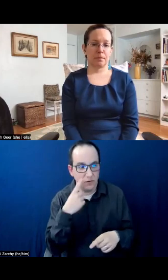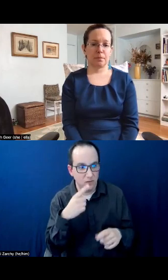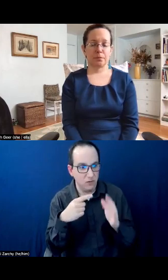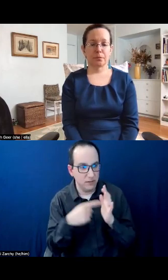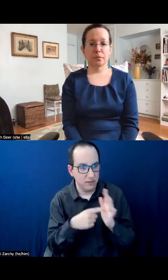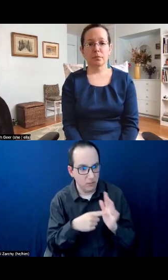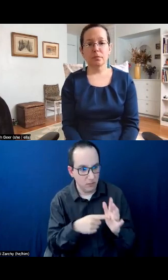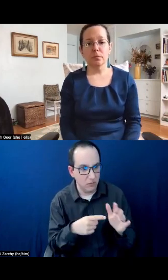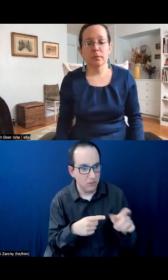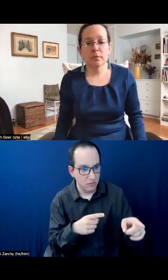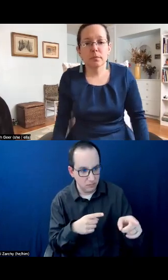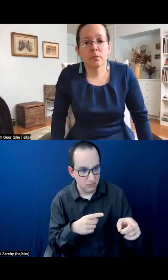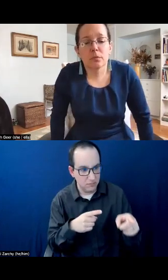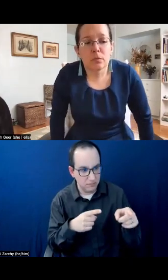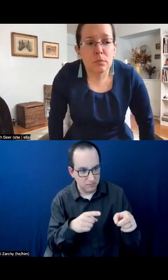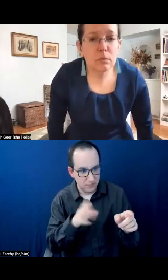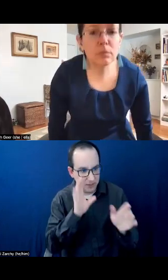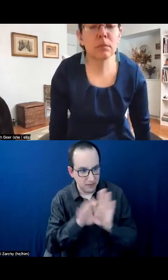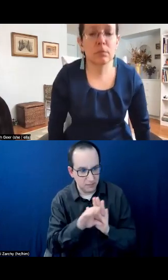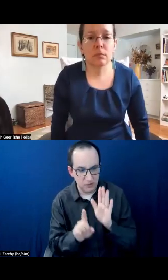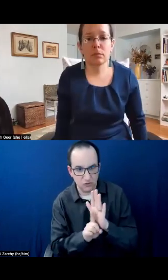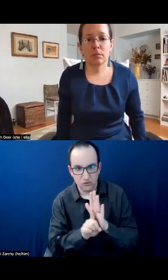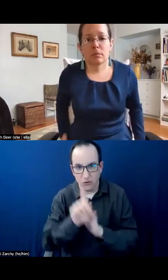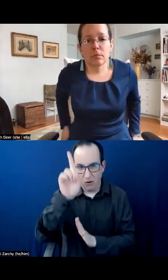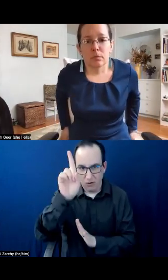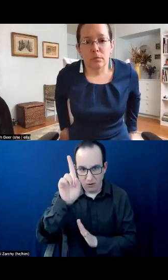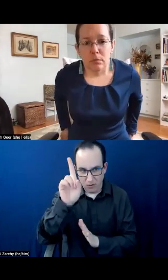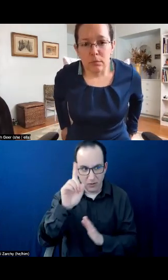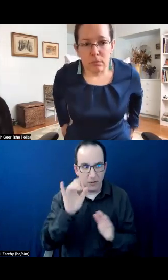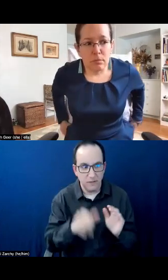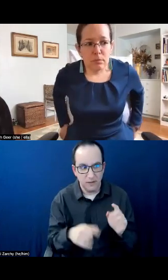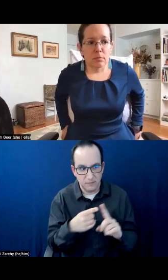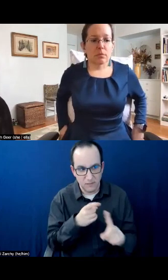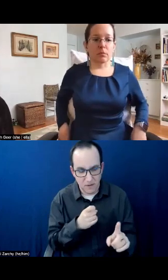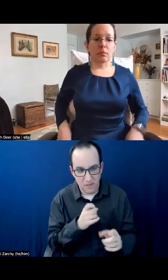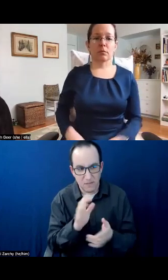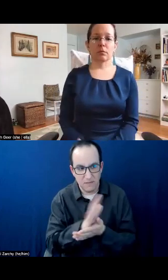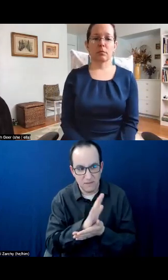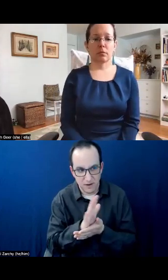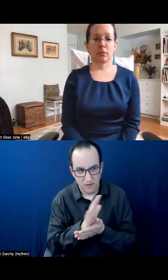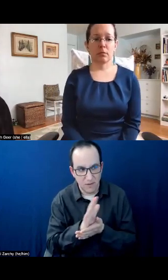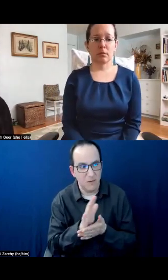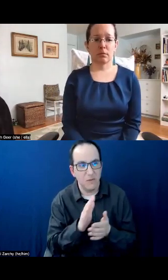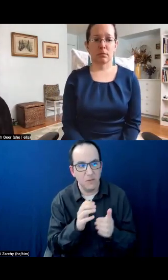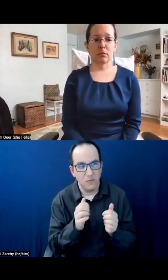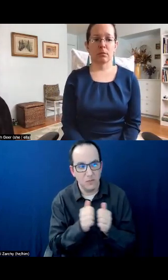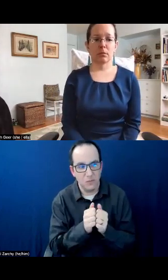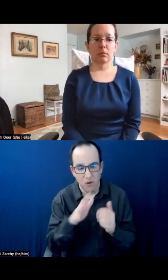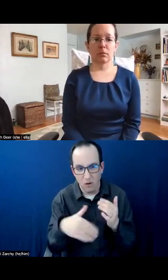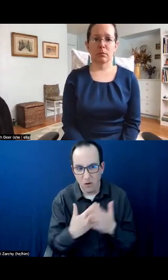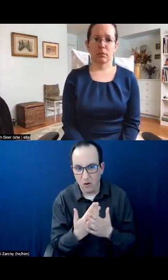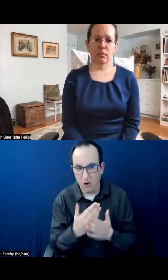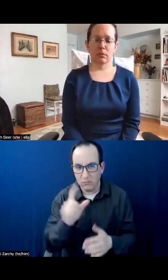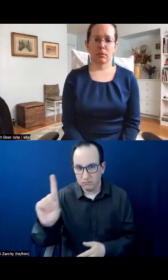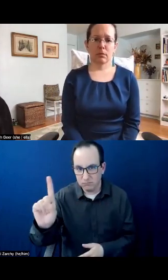of videos you can choose from showing different hand shapes. As you can see here, she's signing tall,